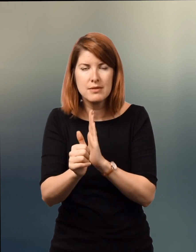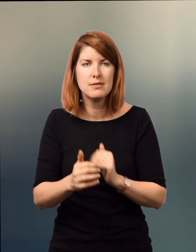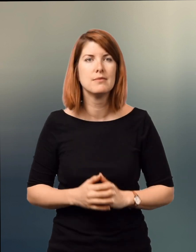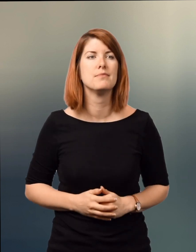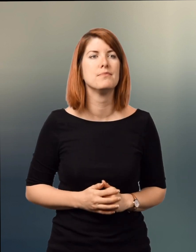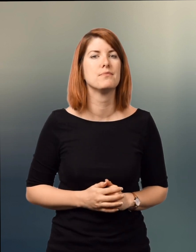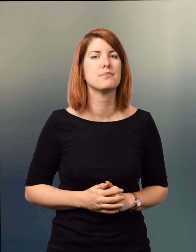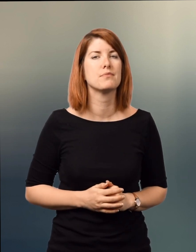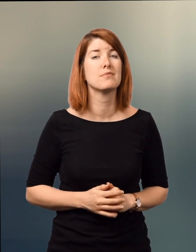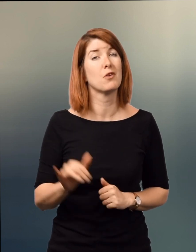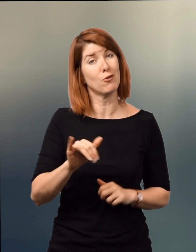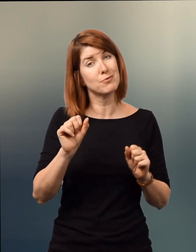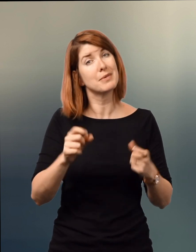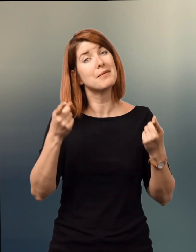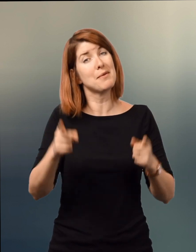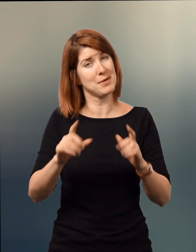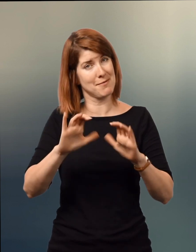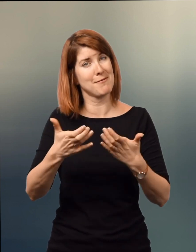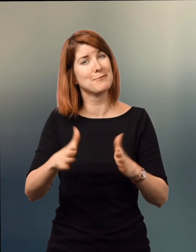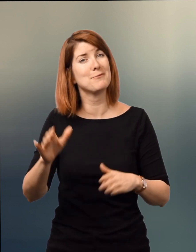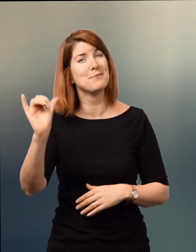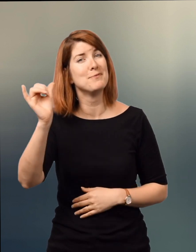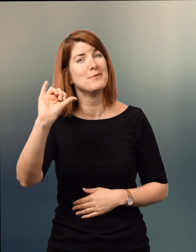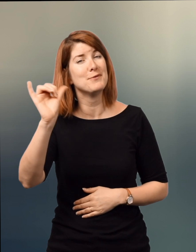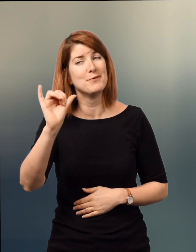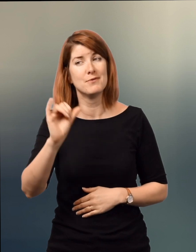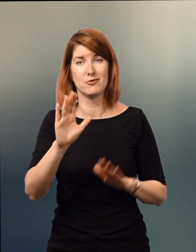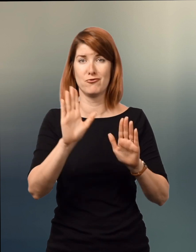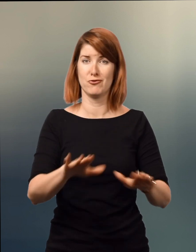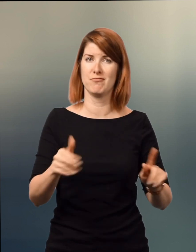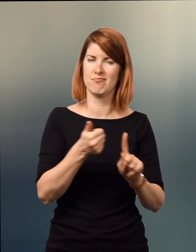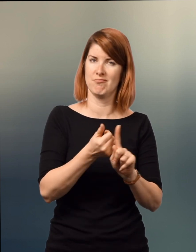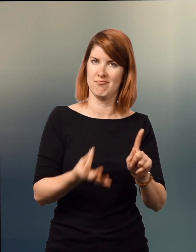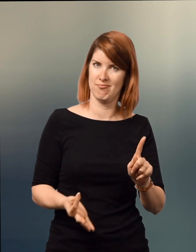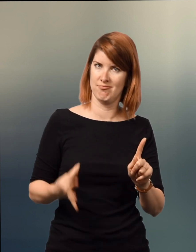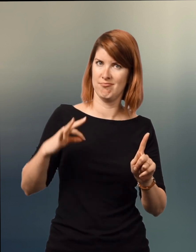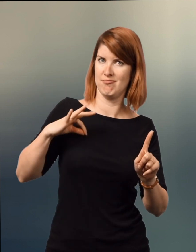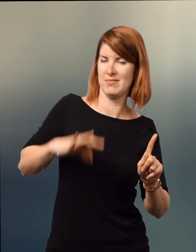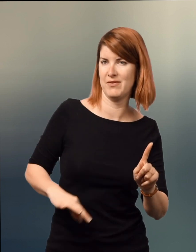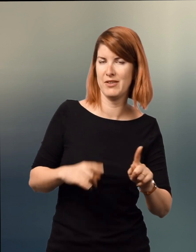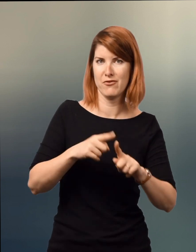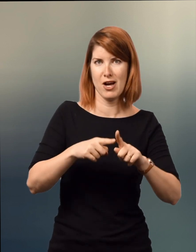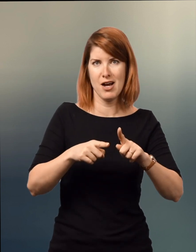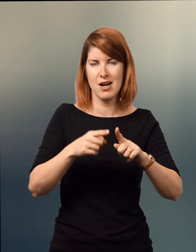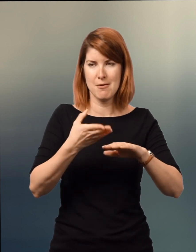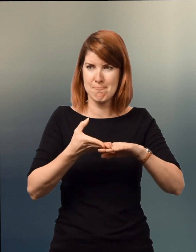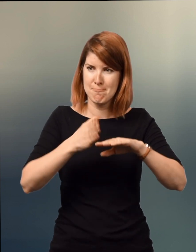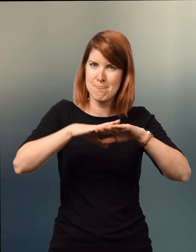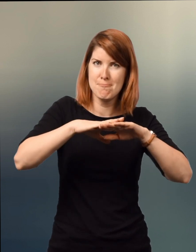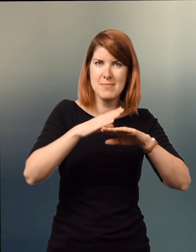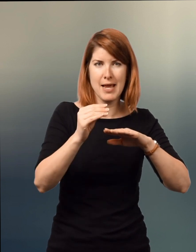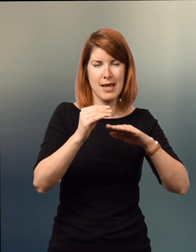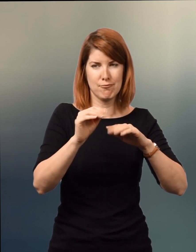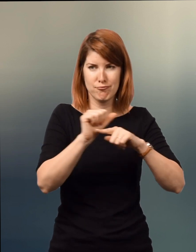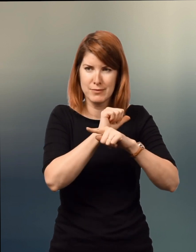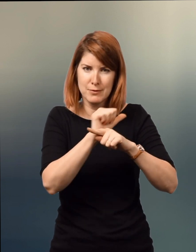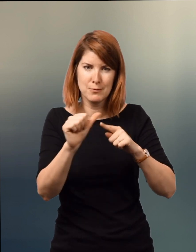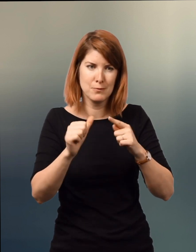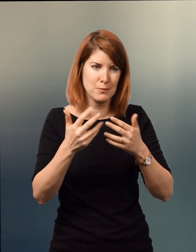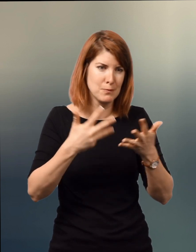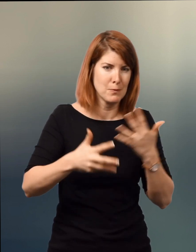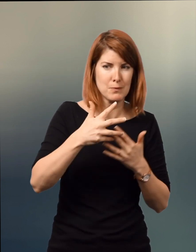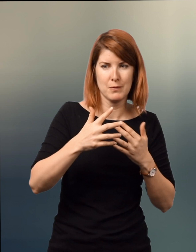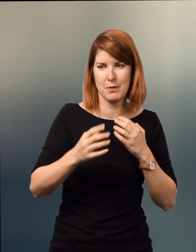these skills. It can also happen in the classroom level, where children will benefit from enhancing and practicing their